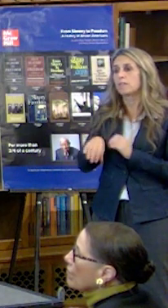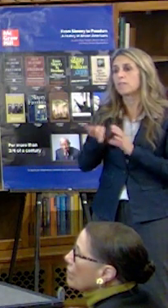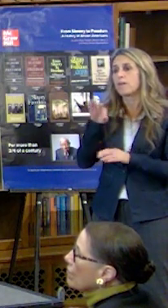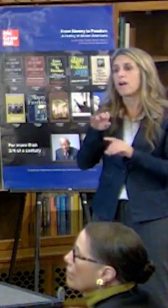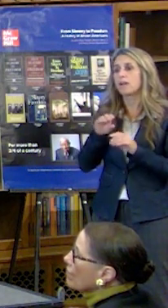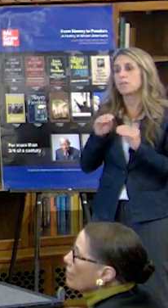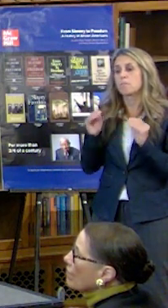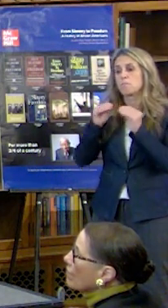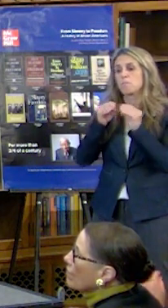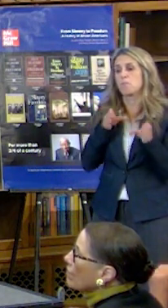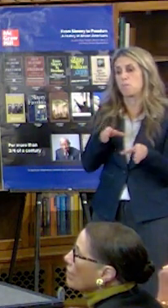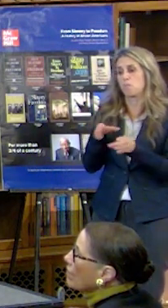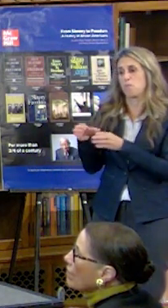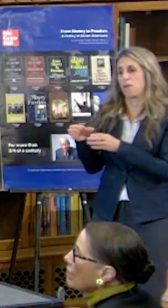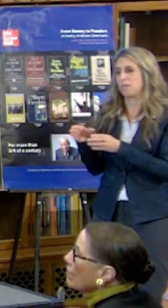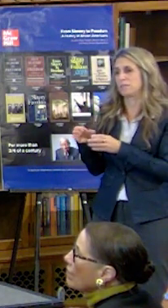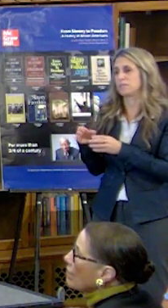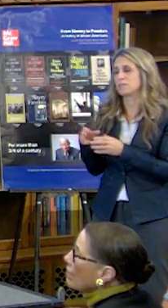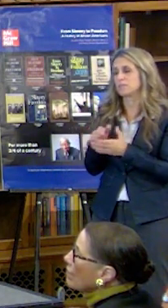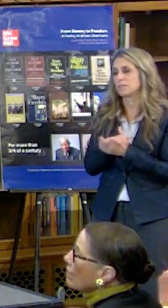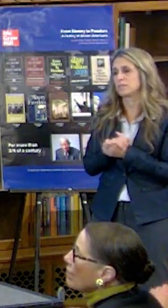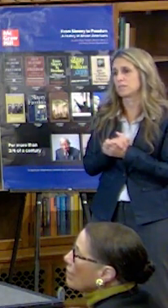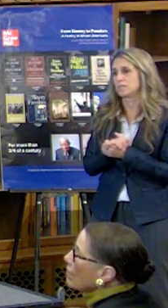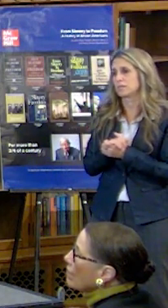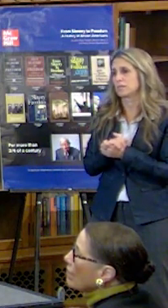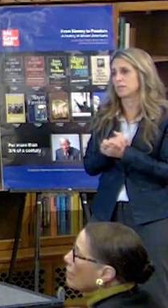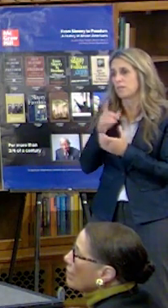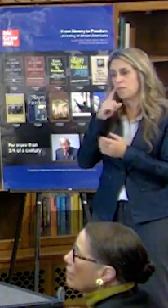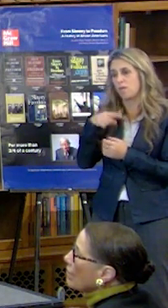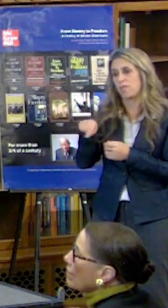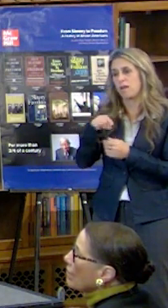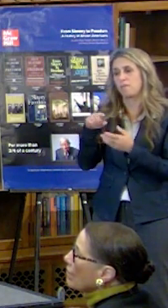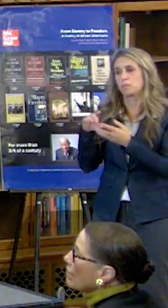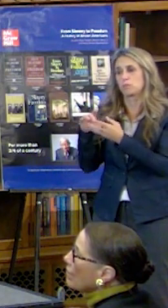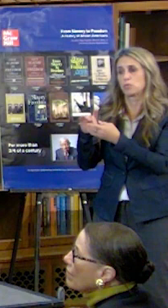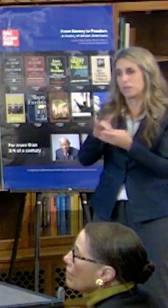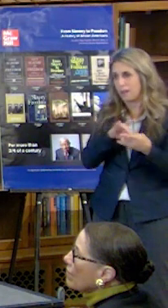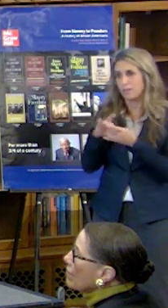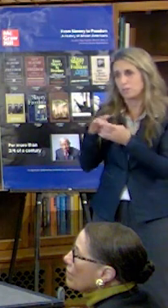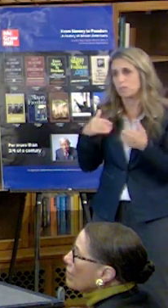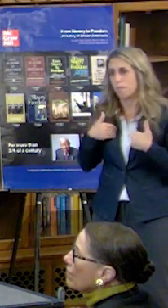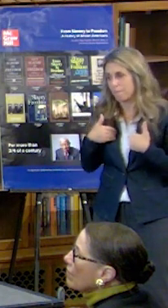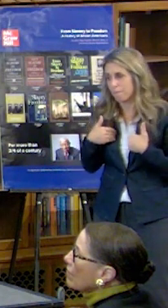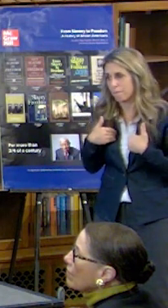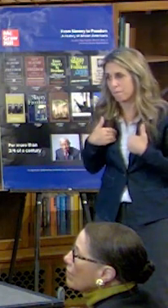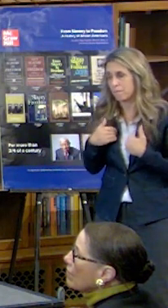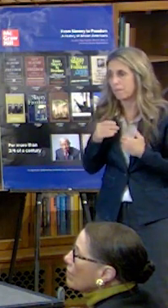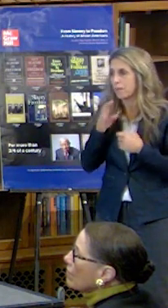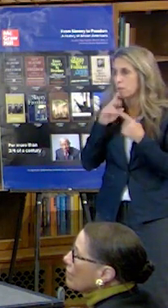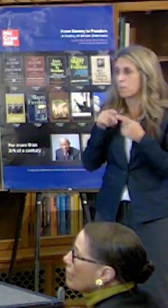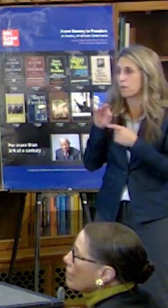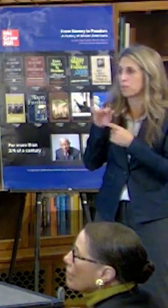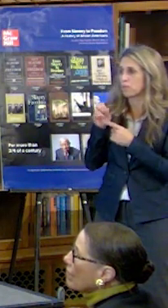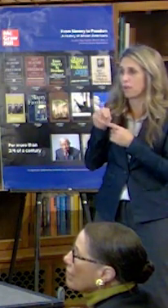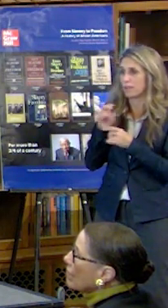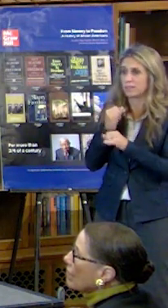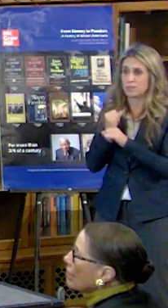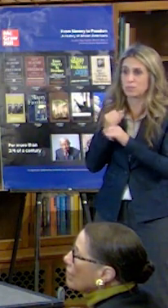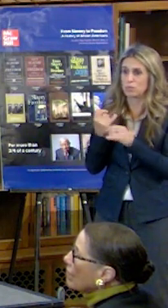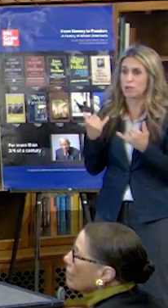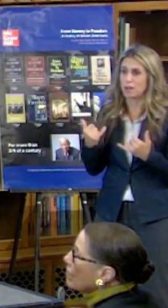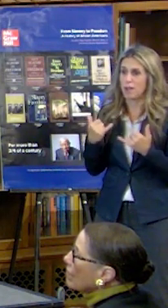more ways for there to be touch points right forther to be connections you know I speak also on behalf of the Frank Humanities Institute